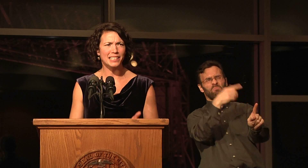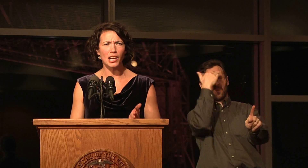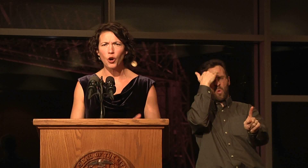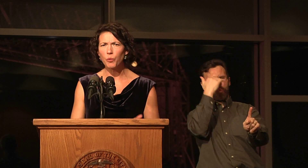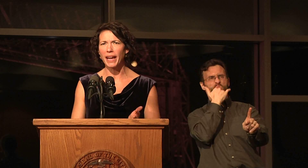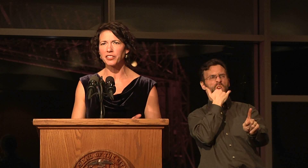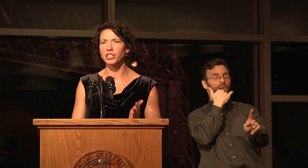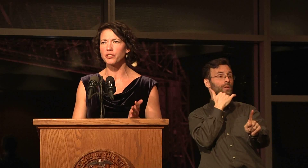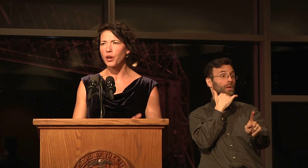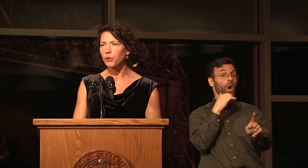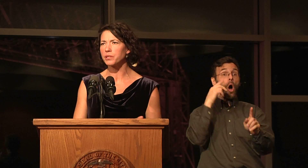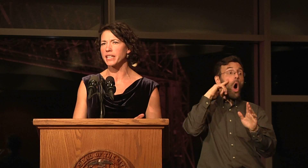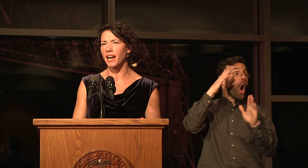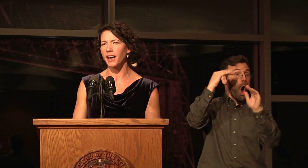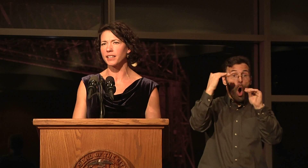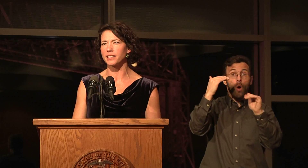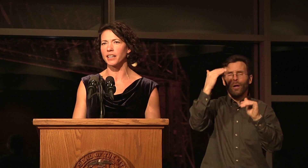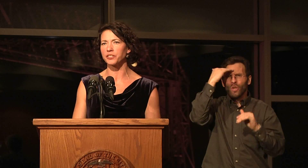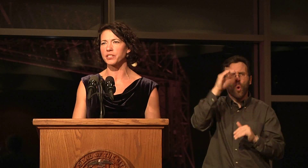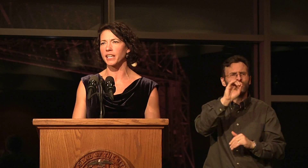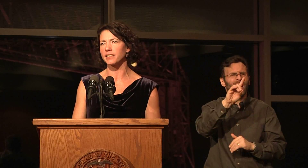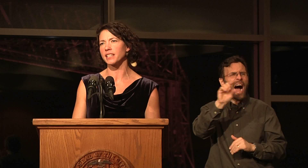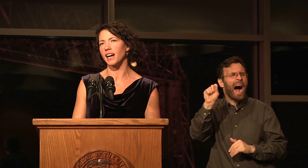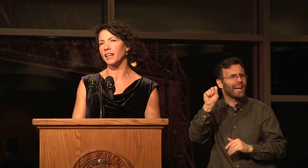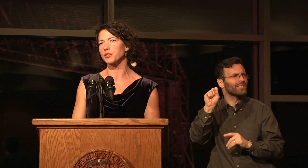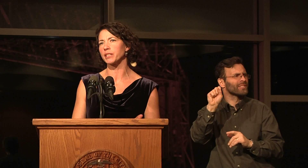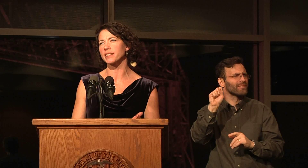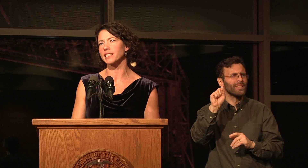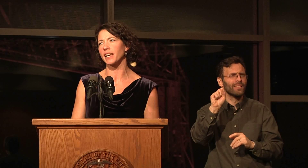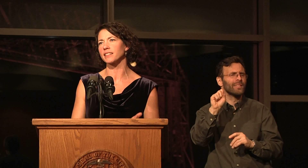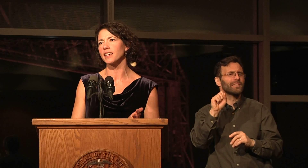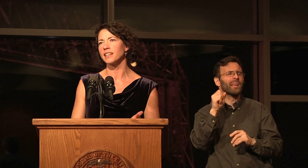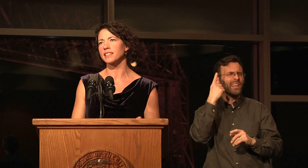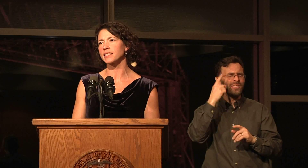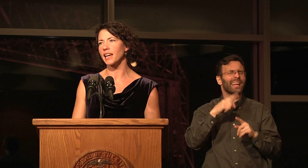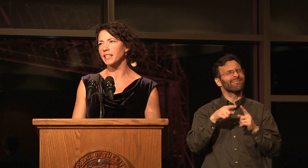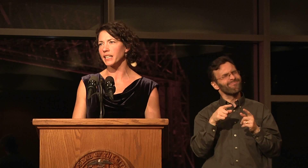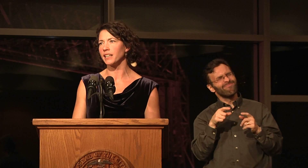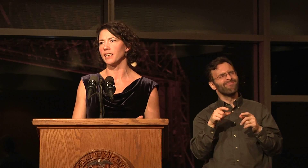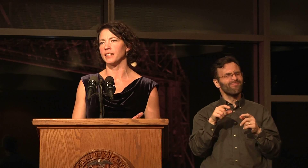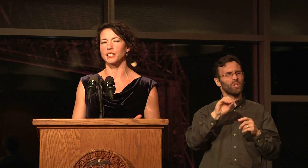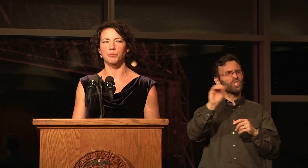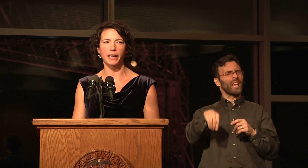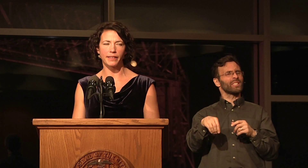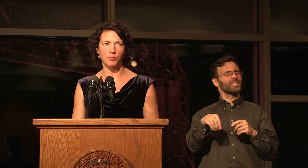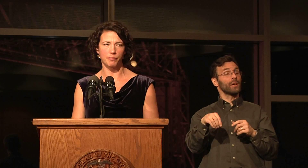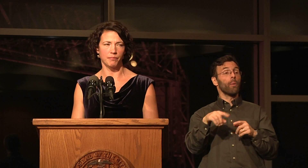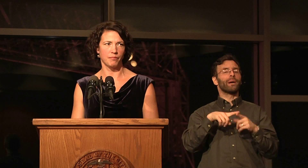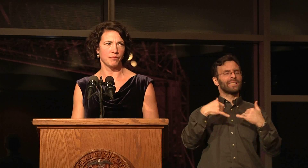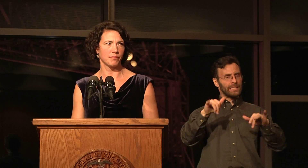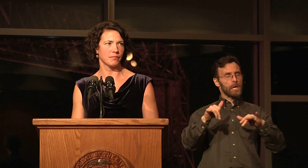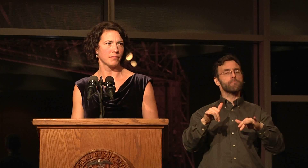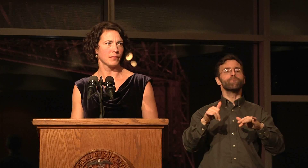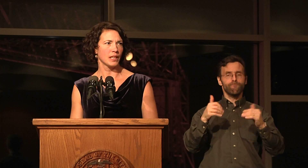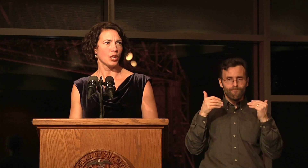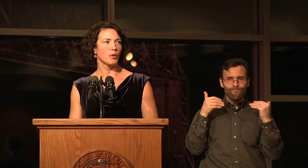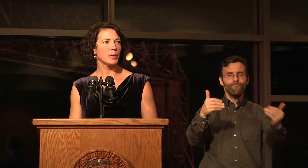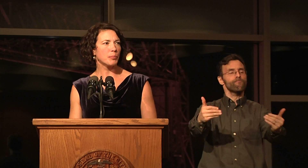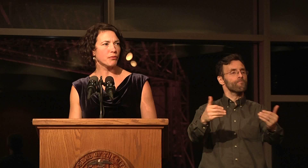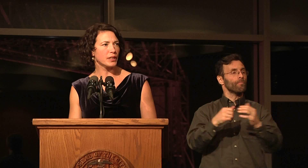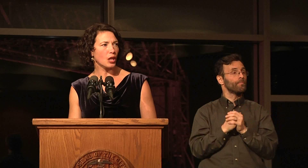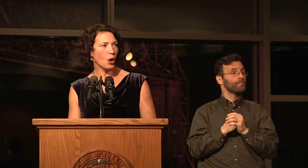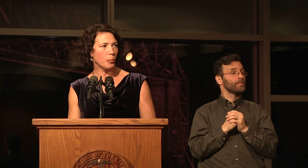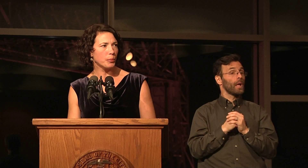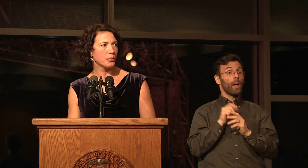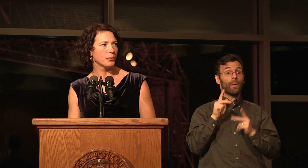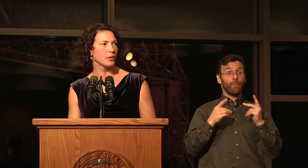the odds. Hope actually knows the odds. It understands the odds, but it stands steady despite them. When